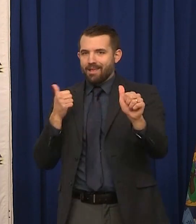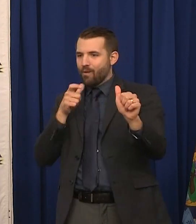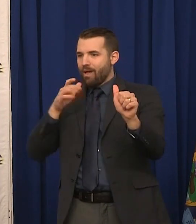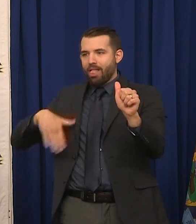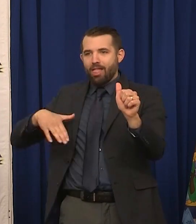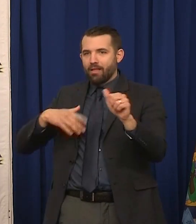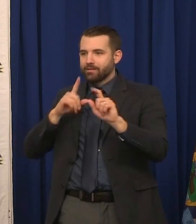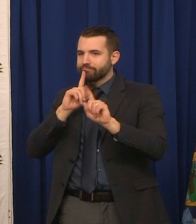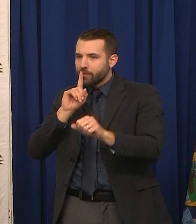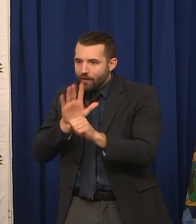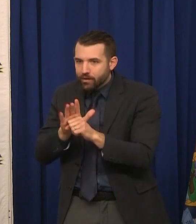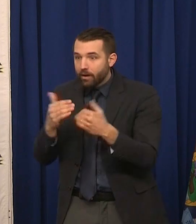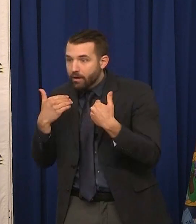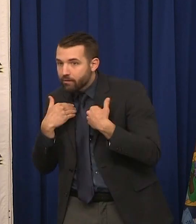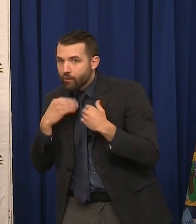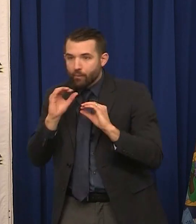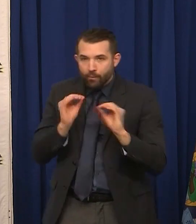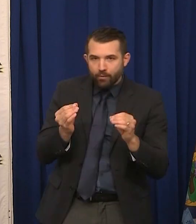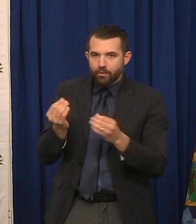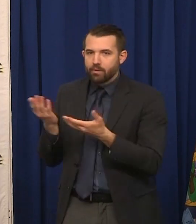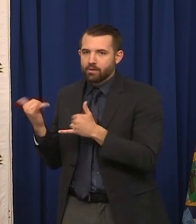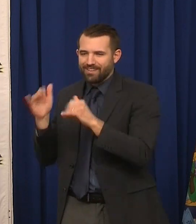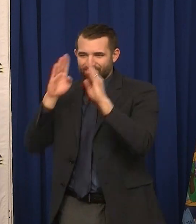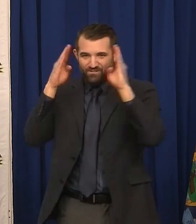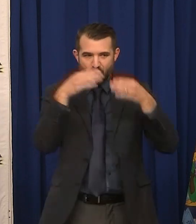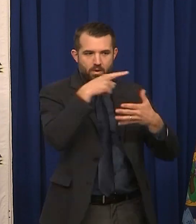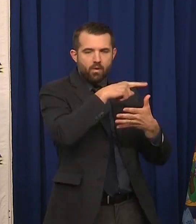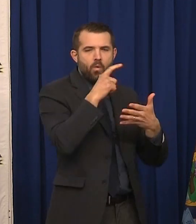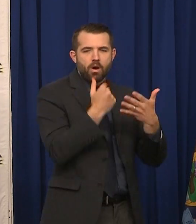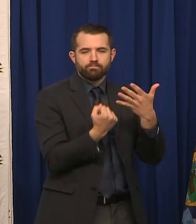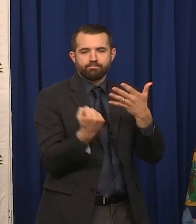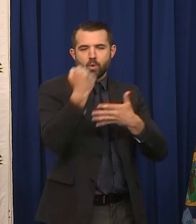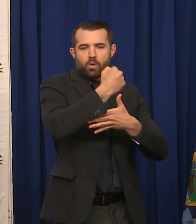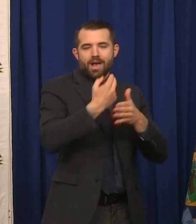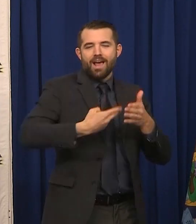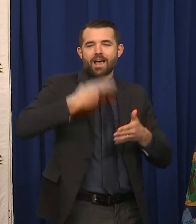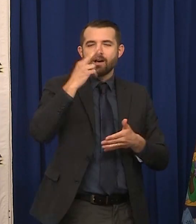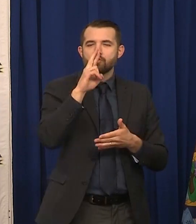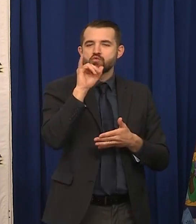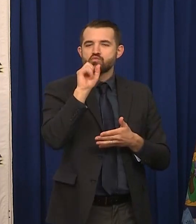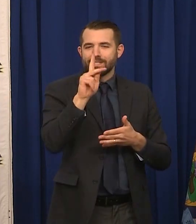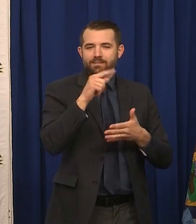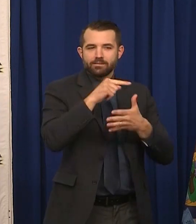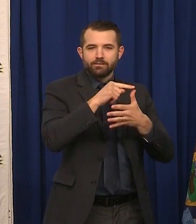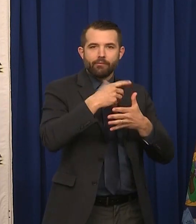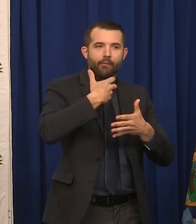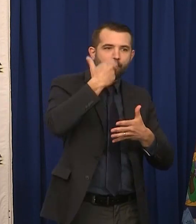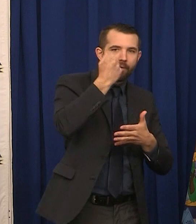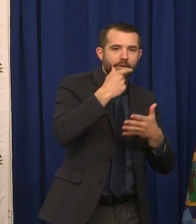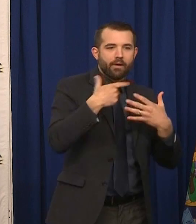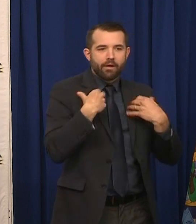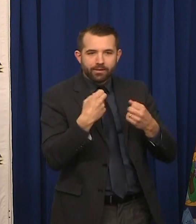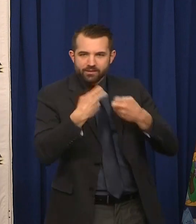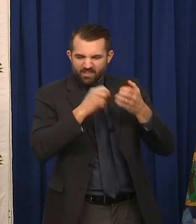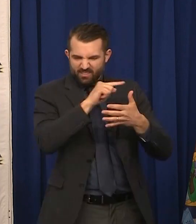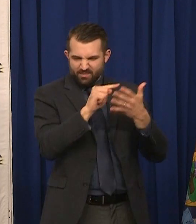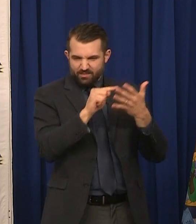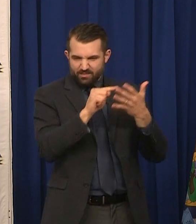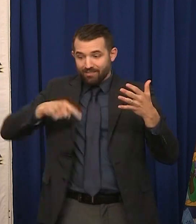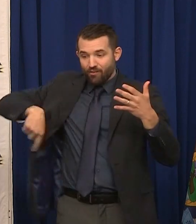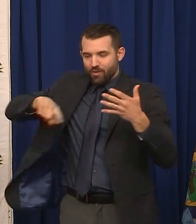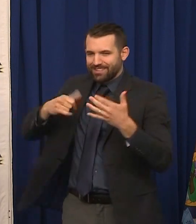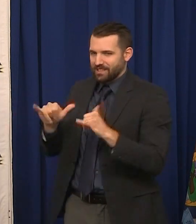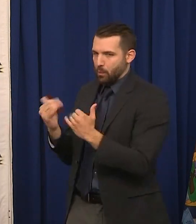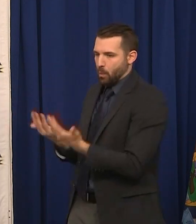the highest risk individuals, had not yet been tested. Maine CDC has been looking at this problem